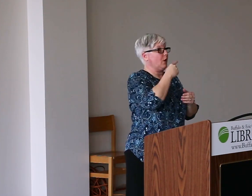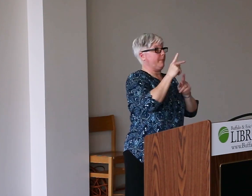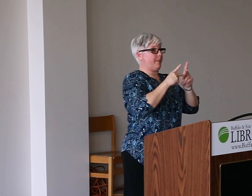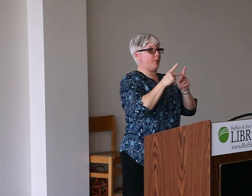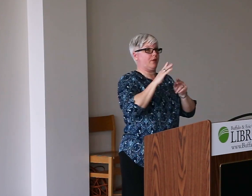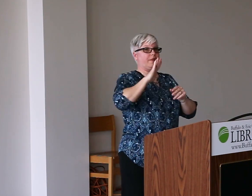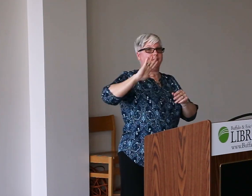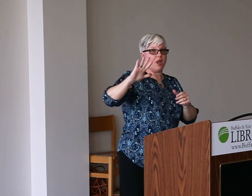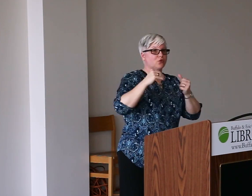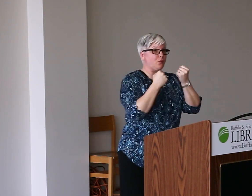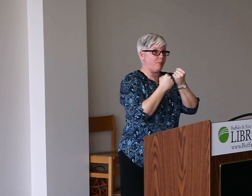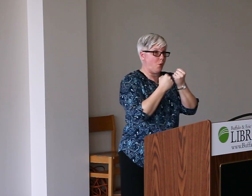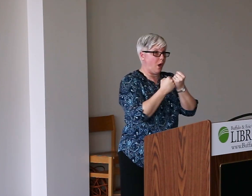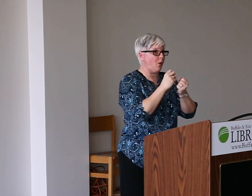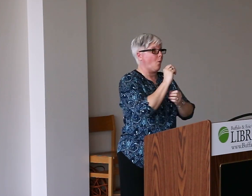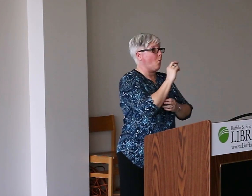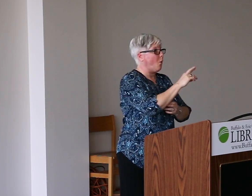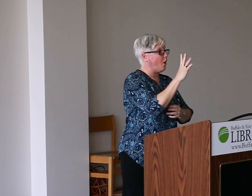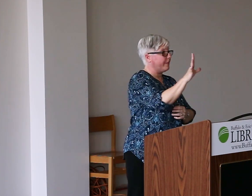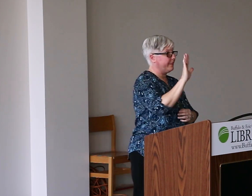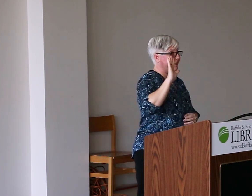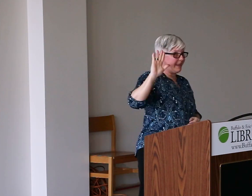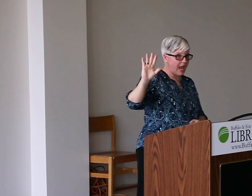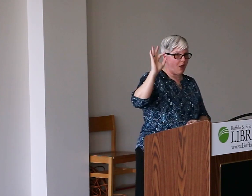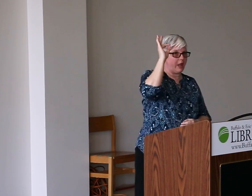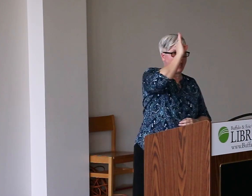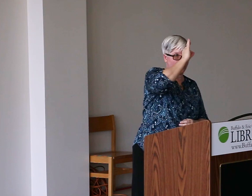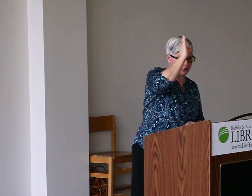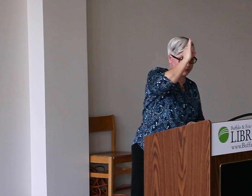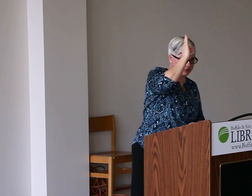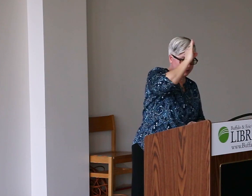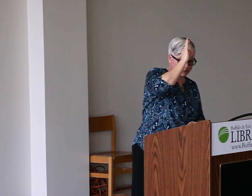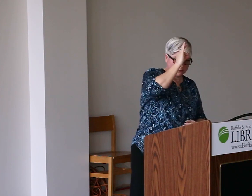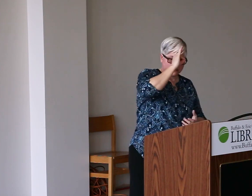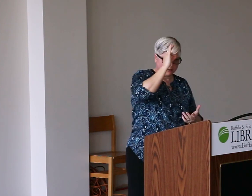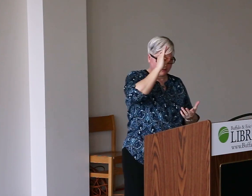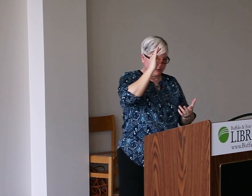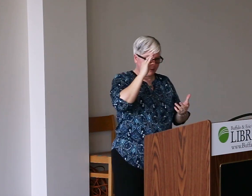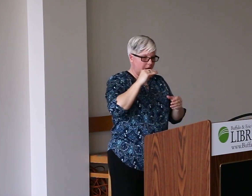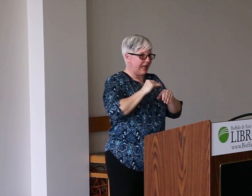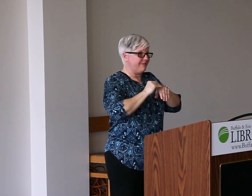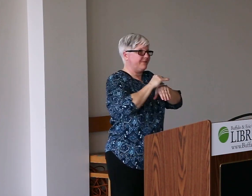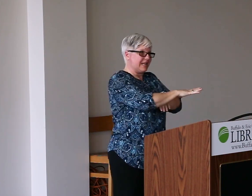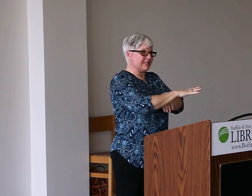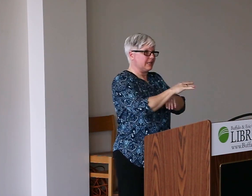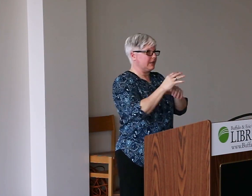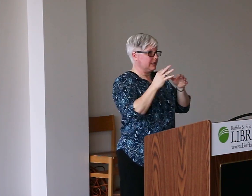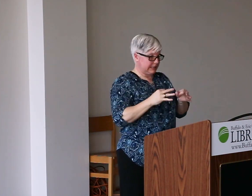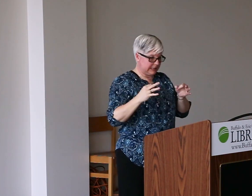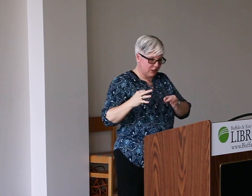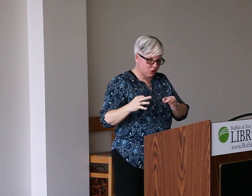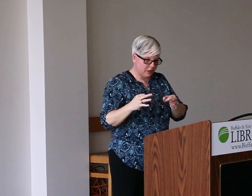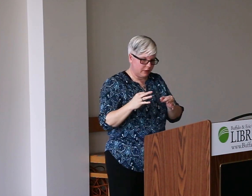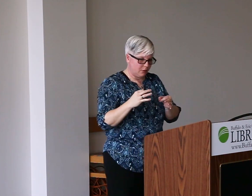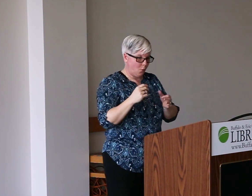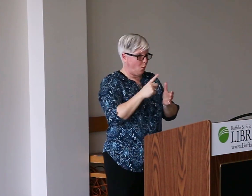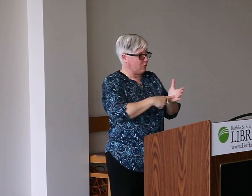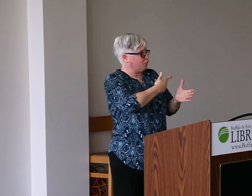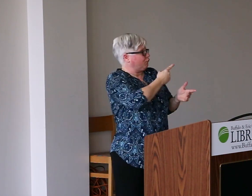Often, hearing people, their support or their ignorance affects the